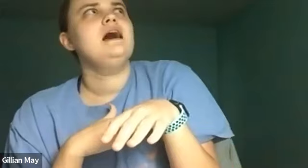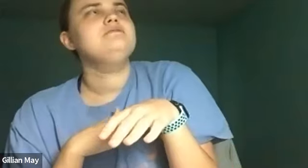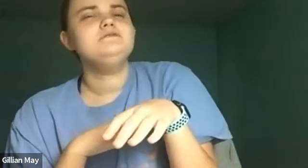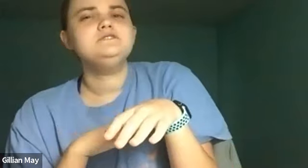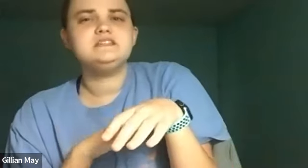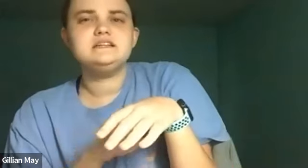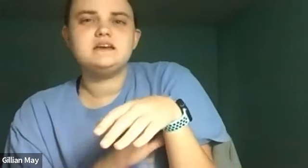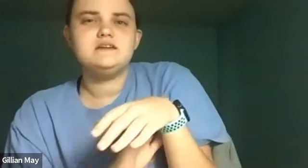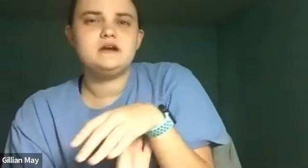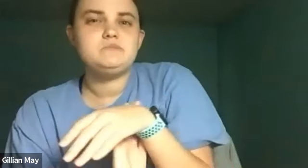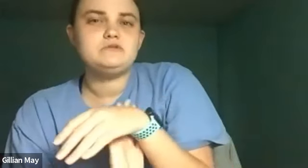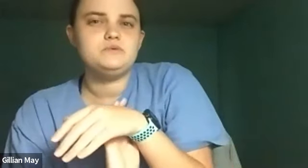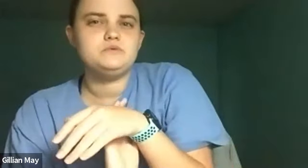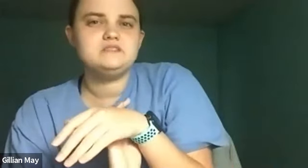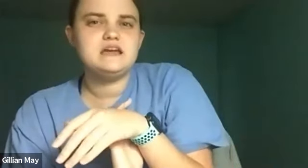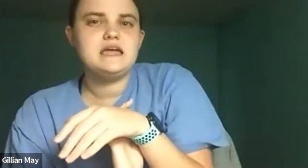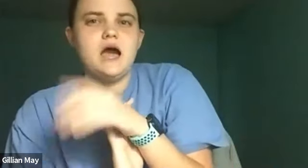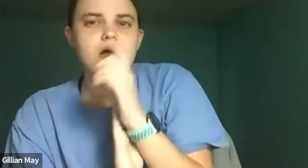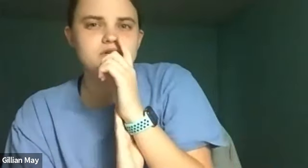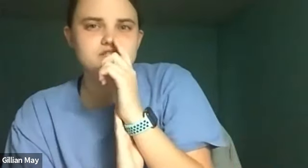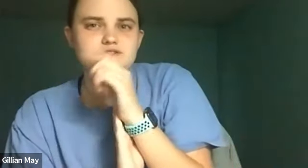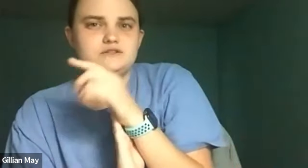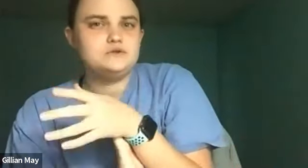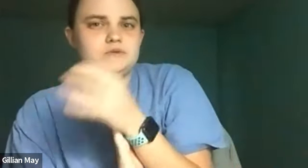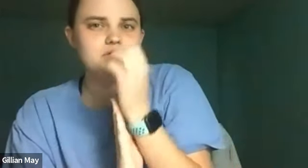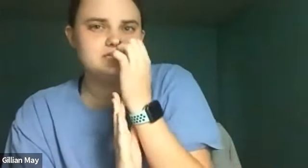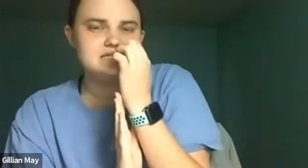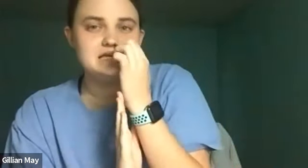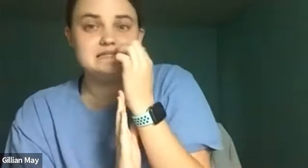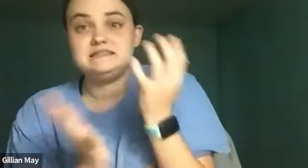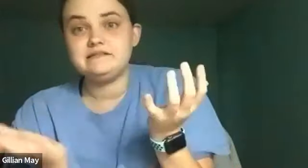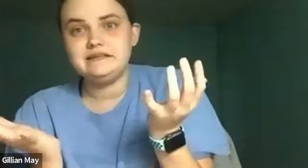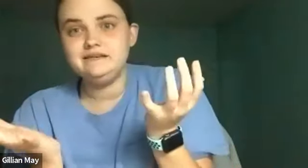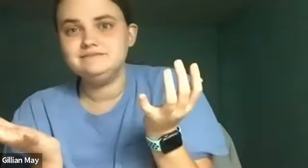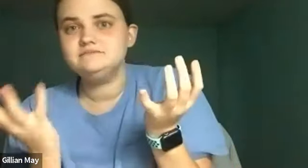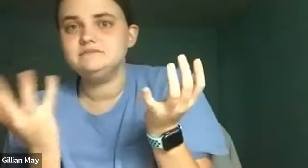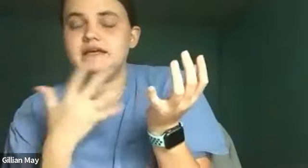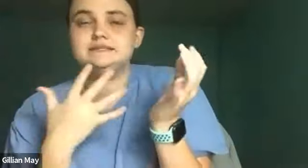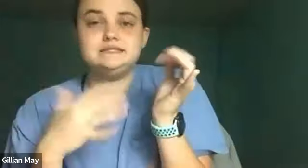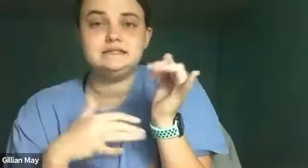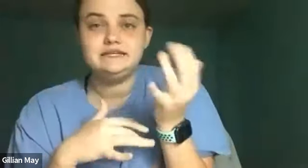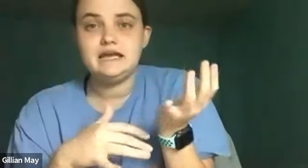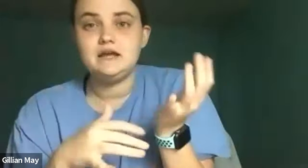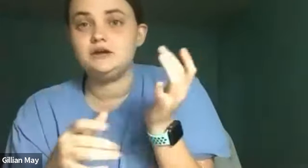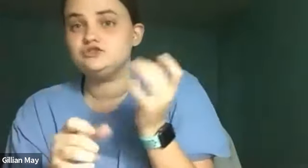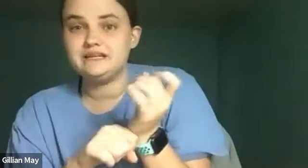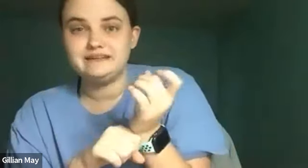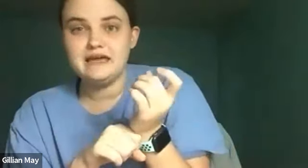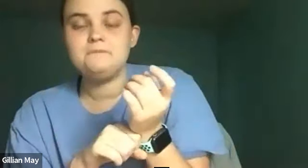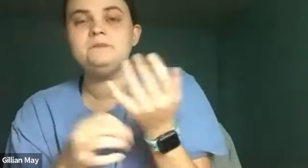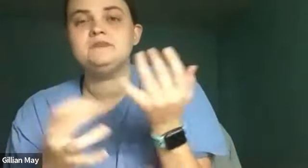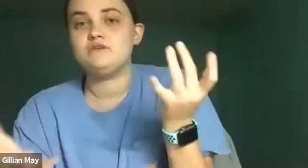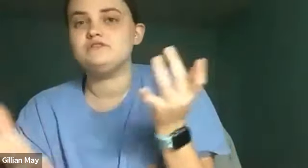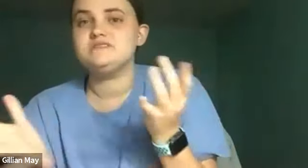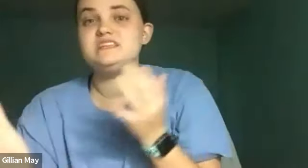I've never seen a sign for April Fool's Day. I would assume you would say silly, like silly day or a trick day. So I'll show you the sign